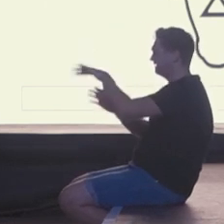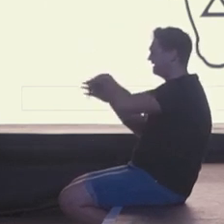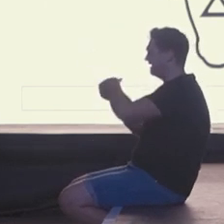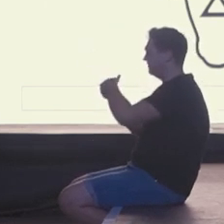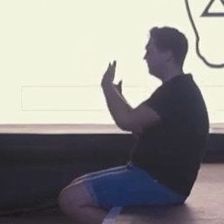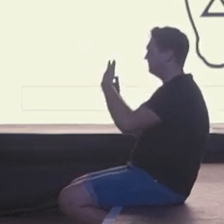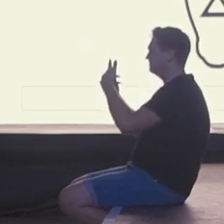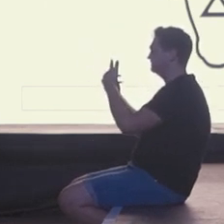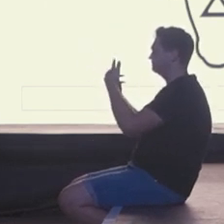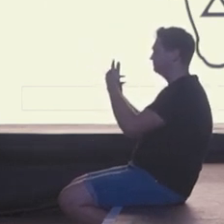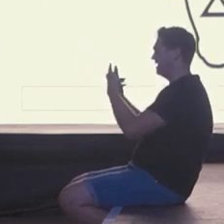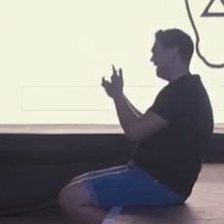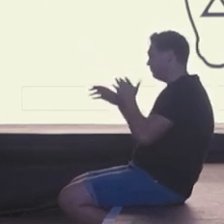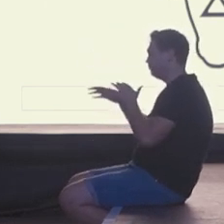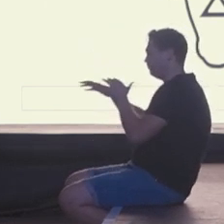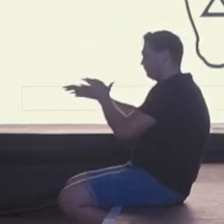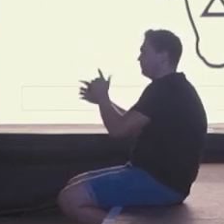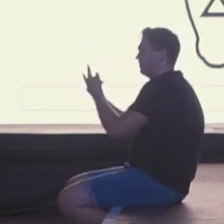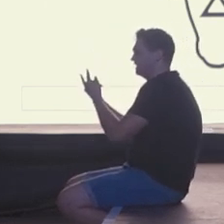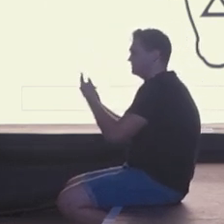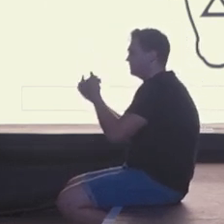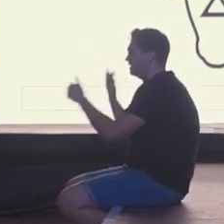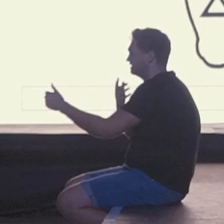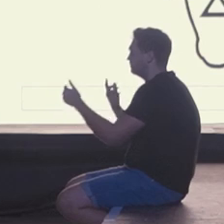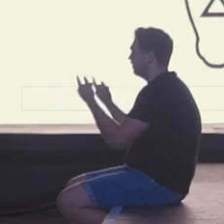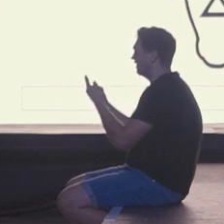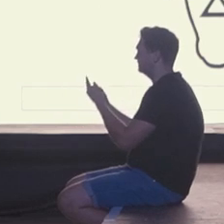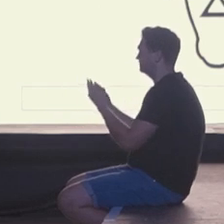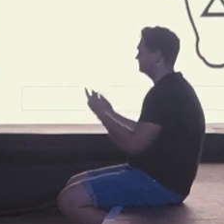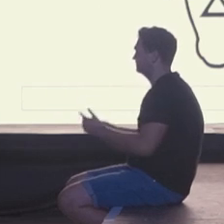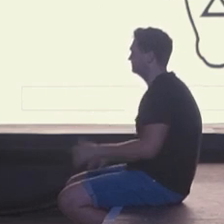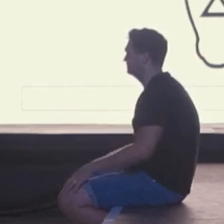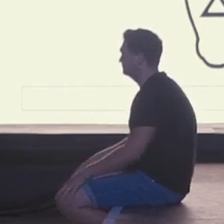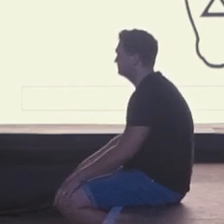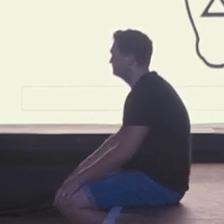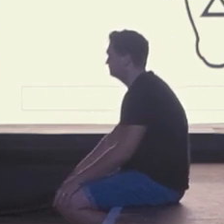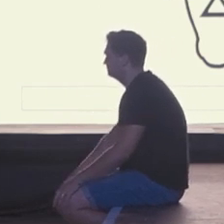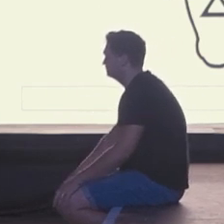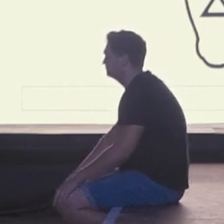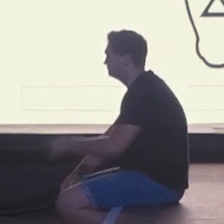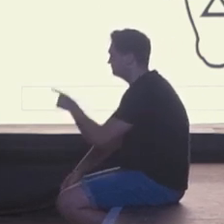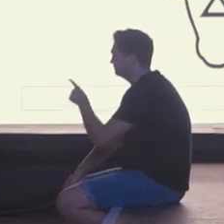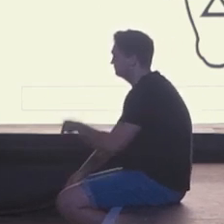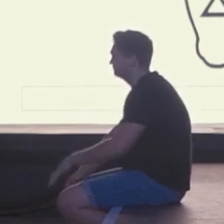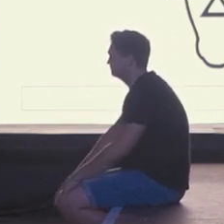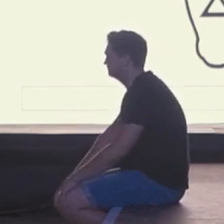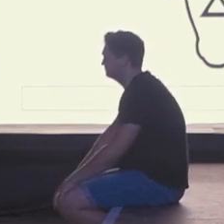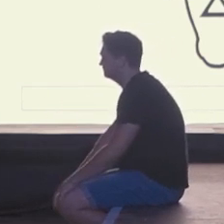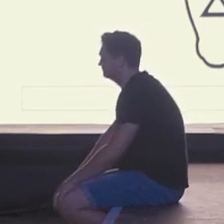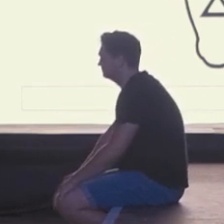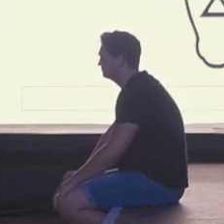do actually when I get Sunday at home? So I thought maybe switching energy supply